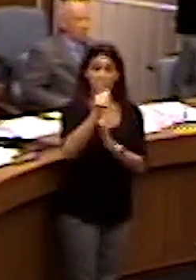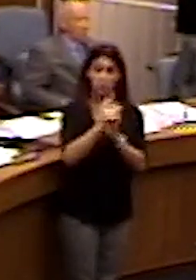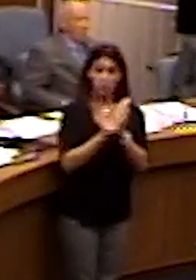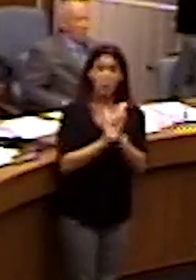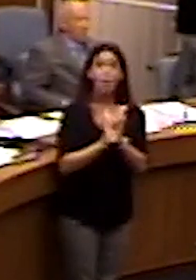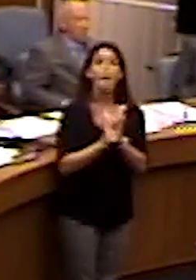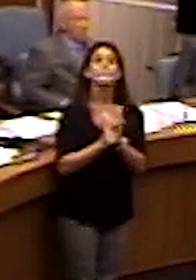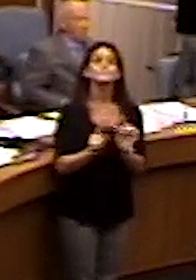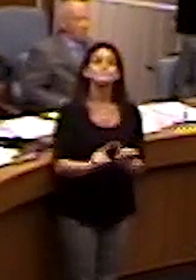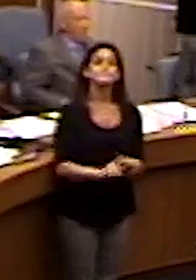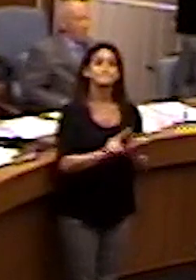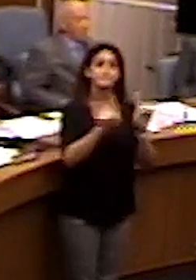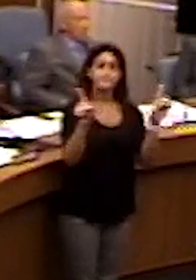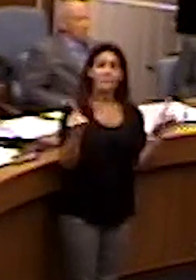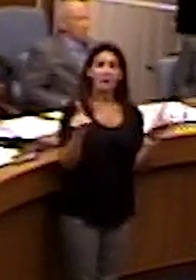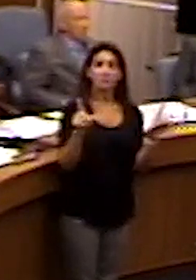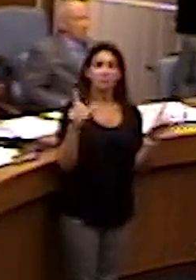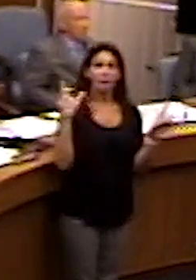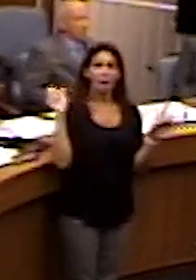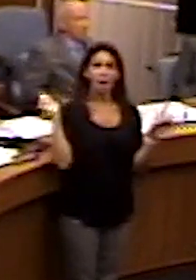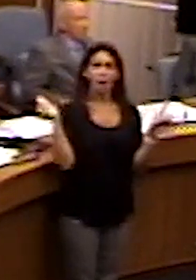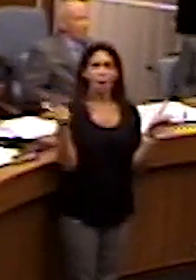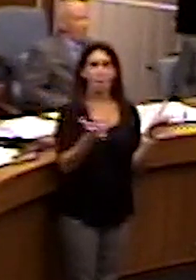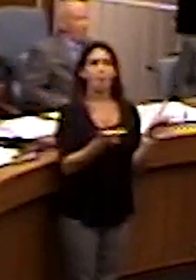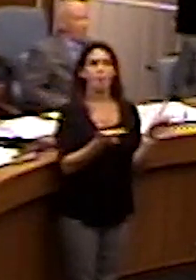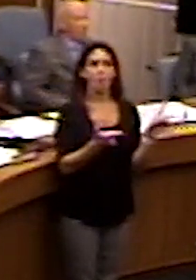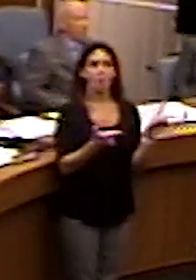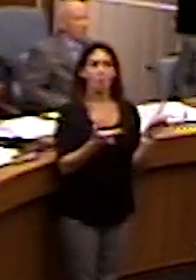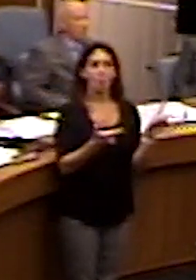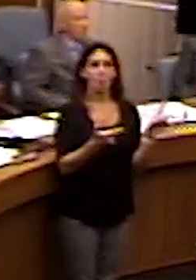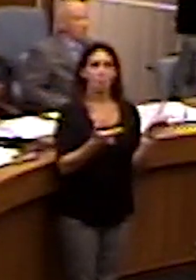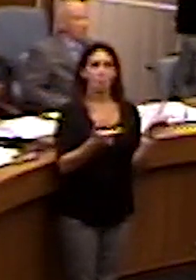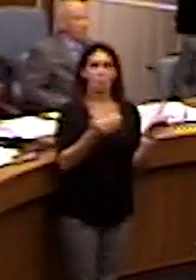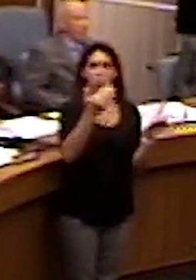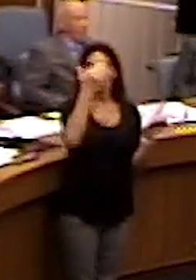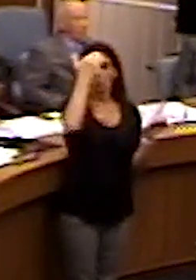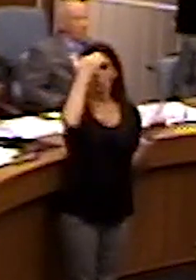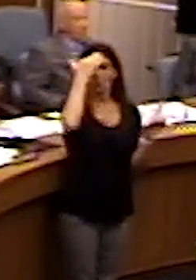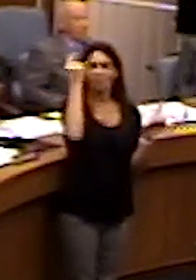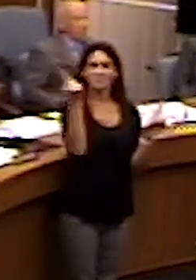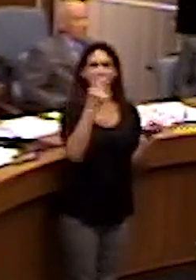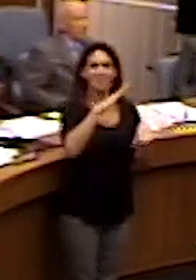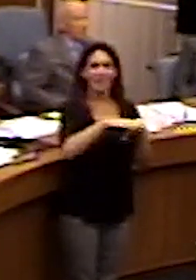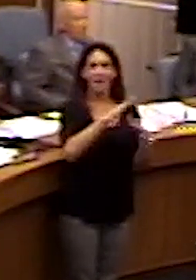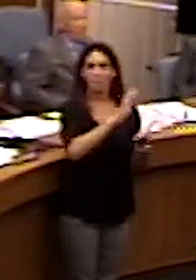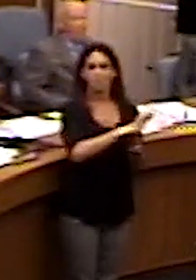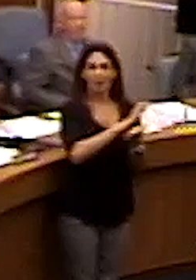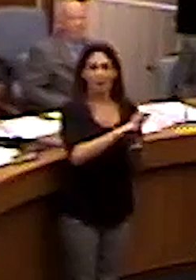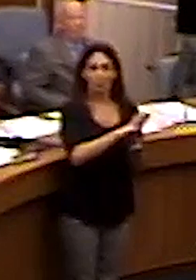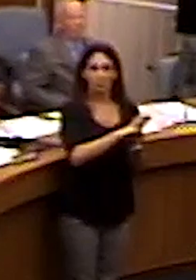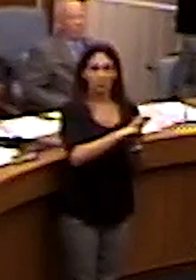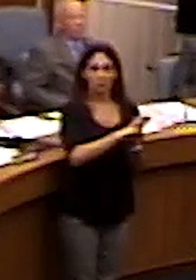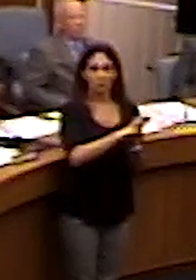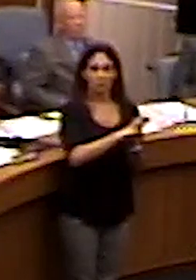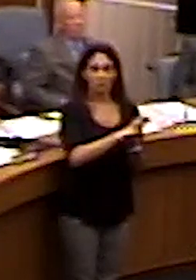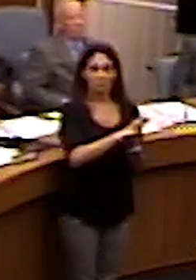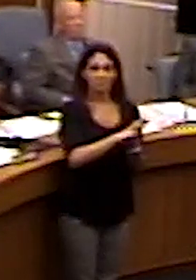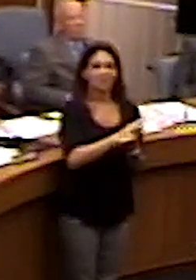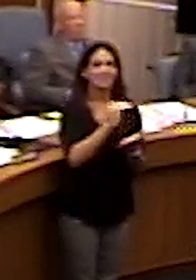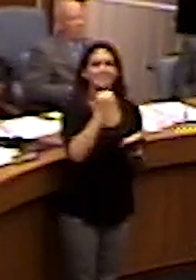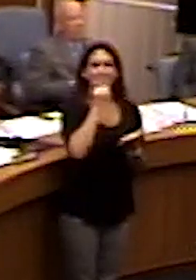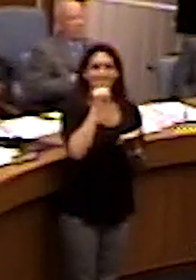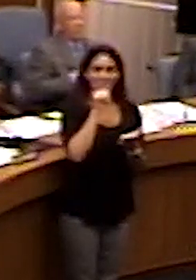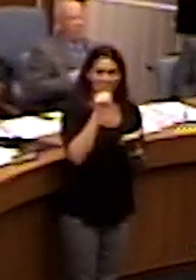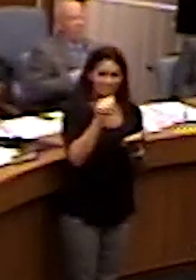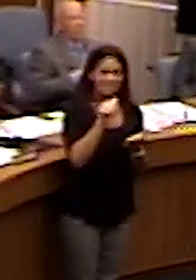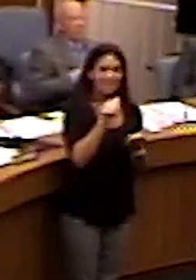But everybody knows that something on paper does not necessarily